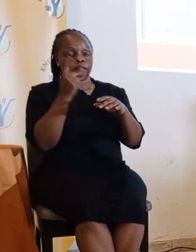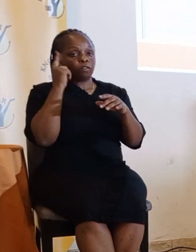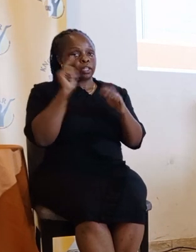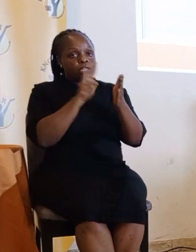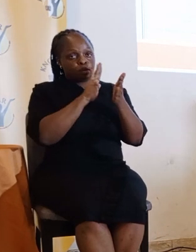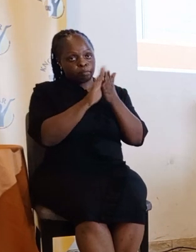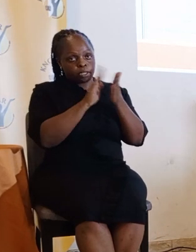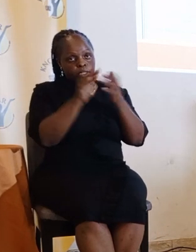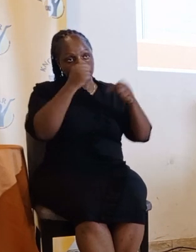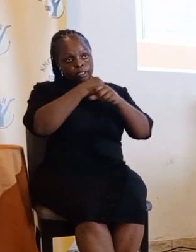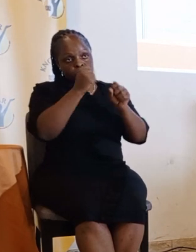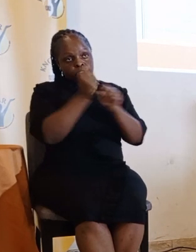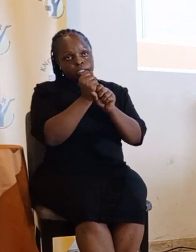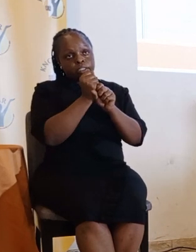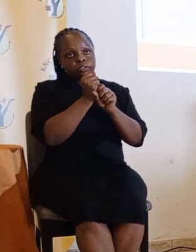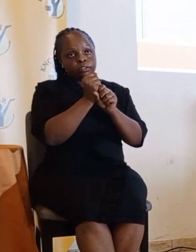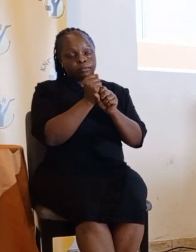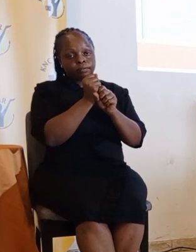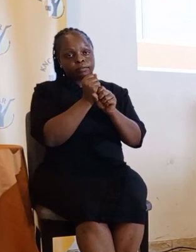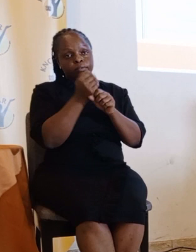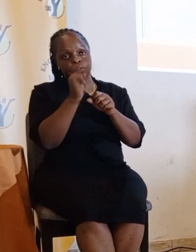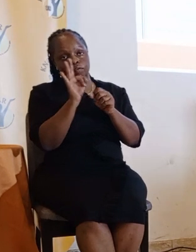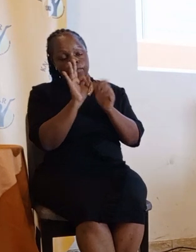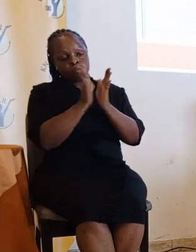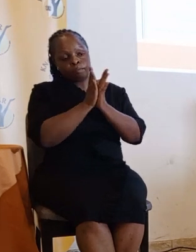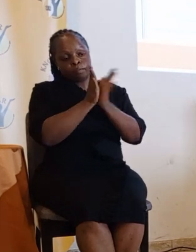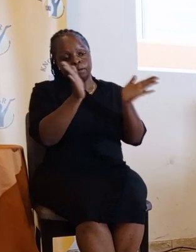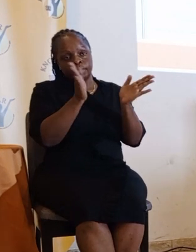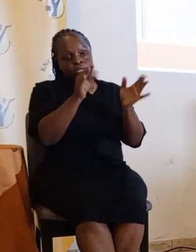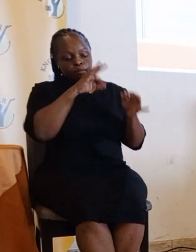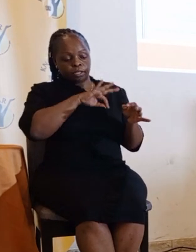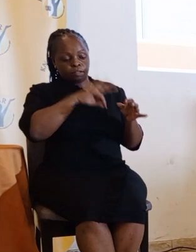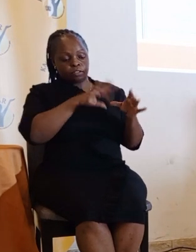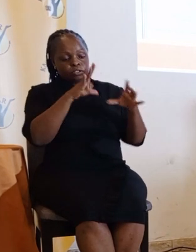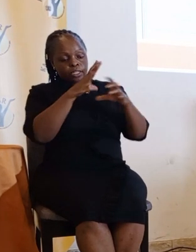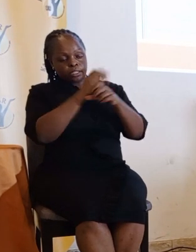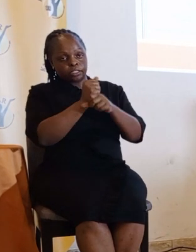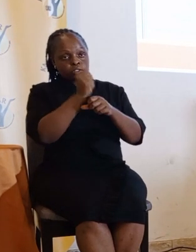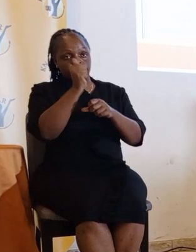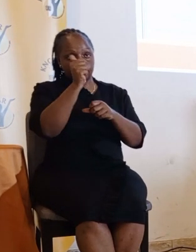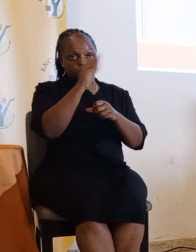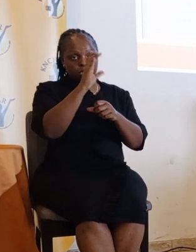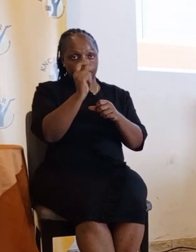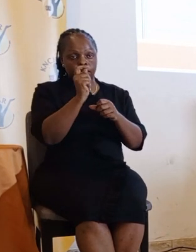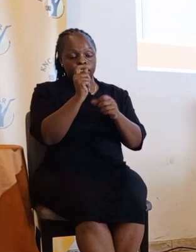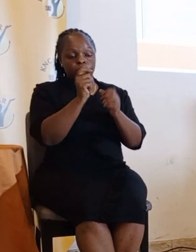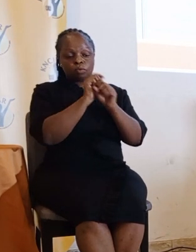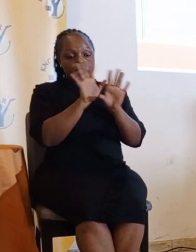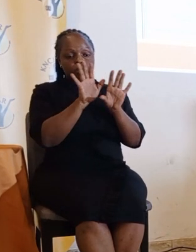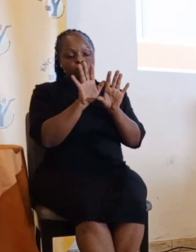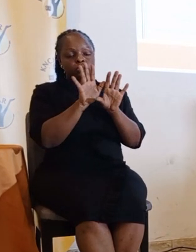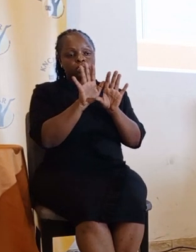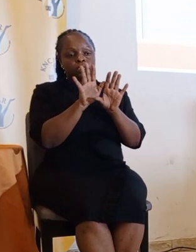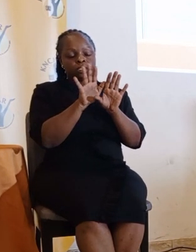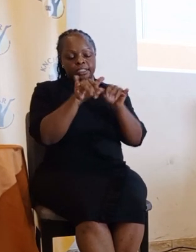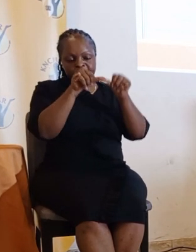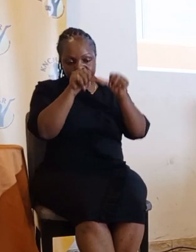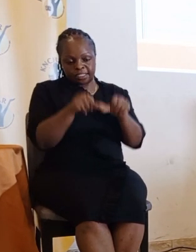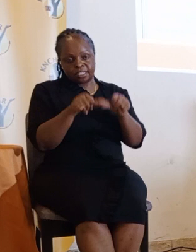immediate operationalization of the Public Benefits Organizations Act without further